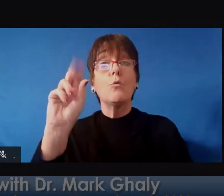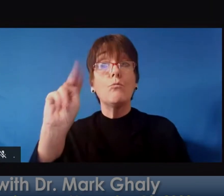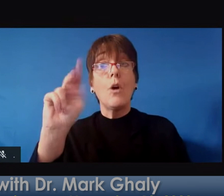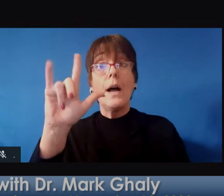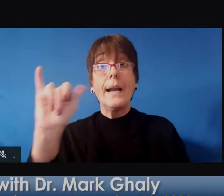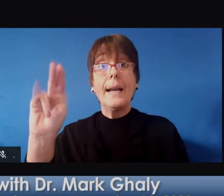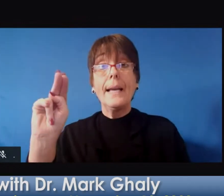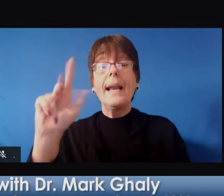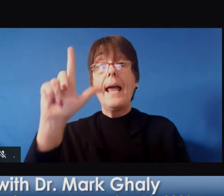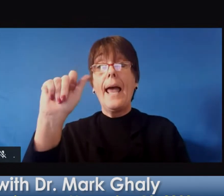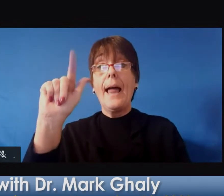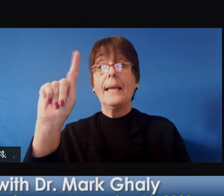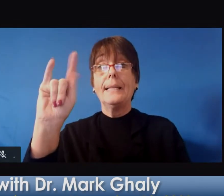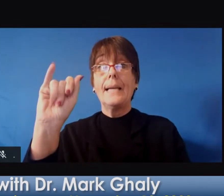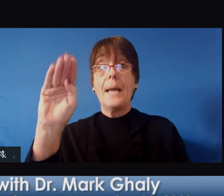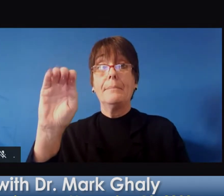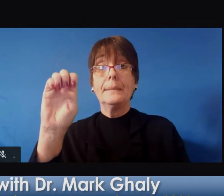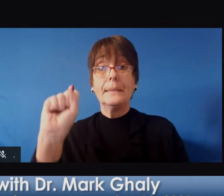Los Angeles Times.